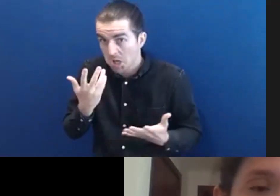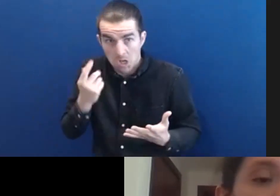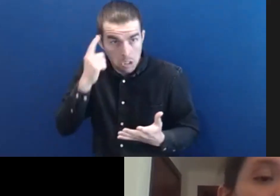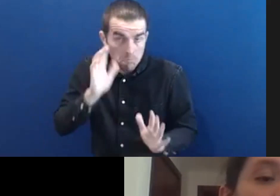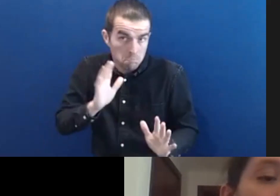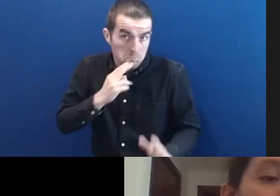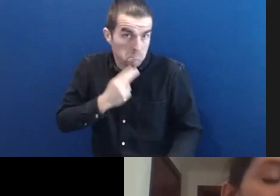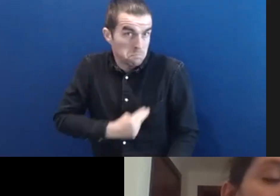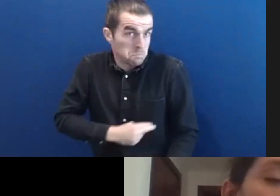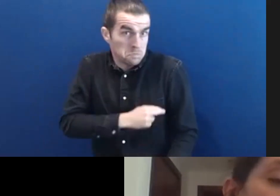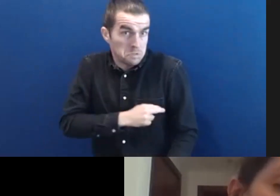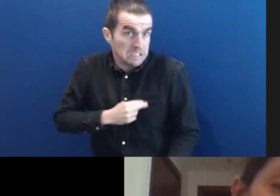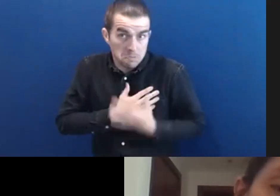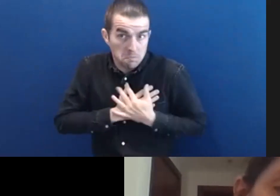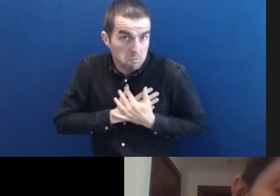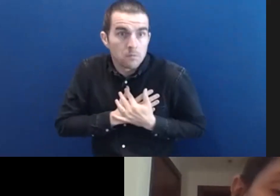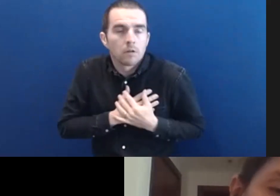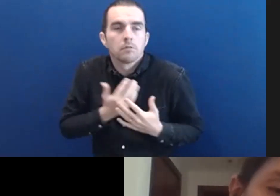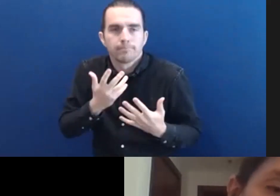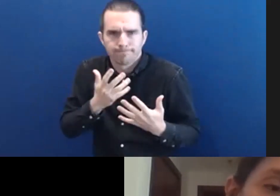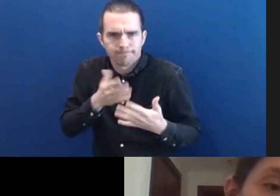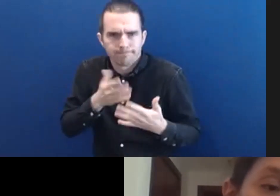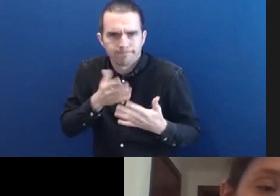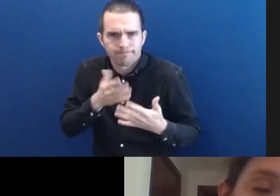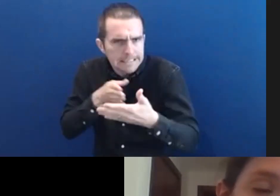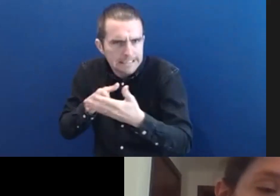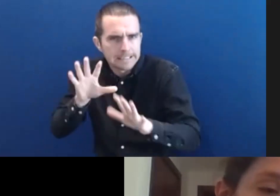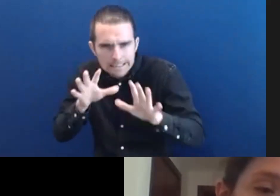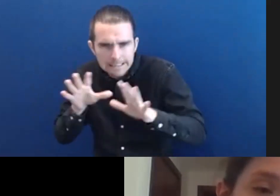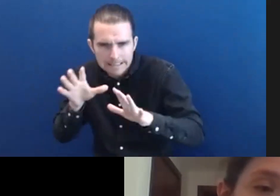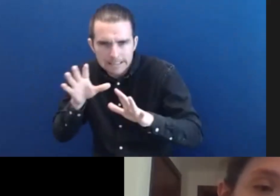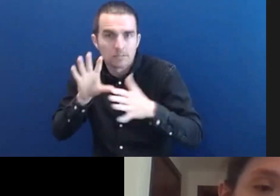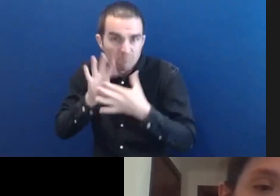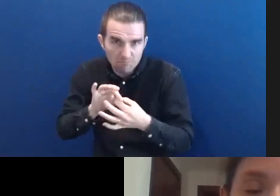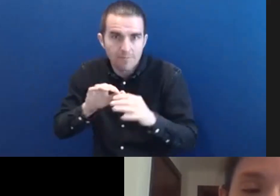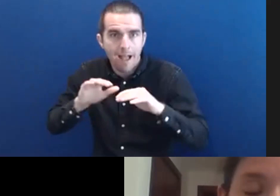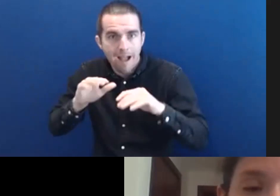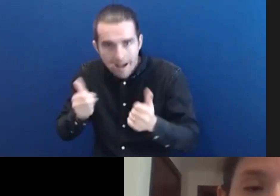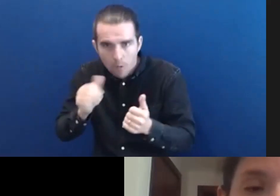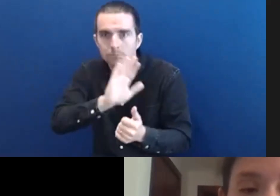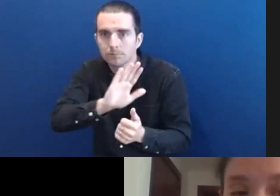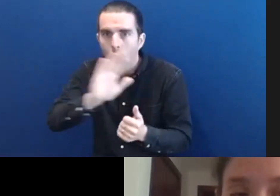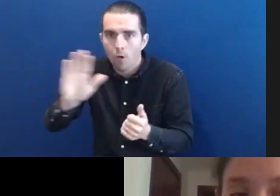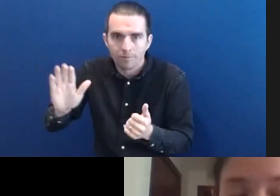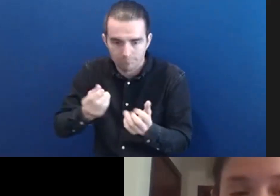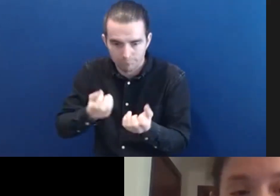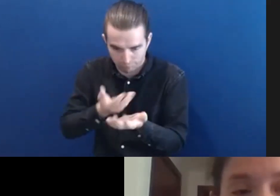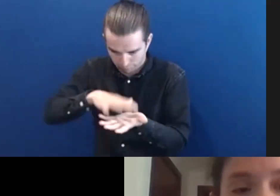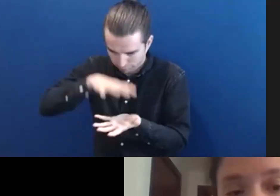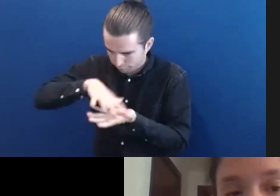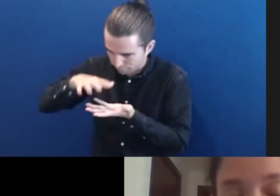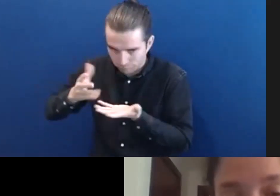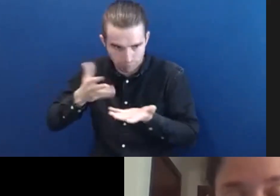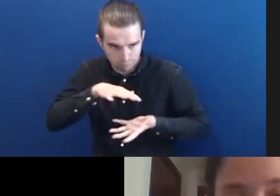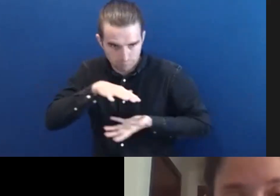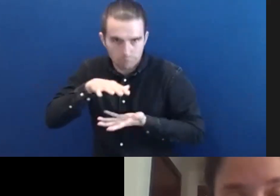regard. And so we absolutely need to draw on the expertise of organizations representing people with